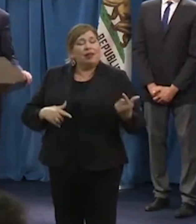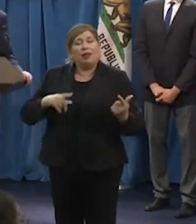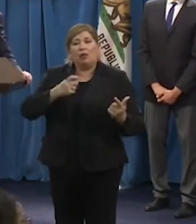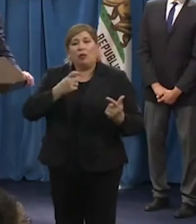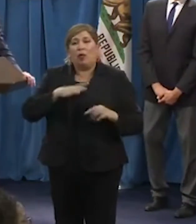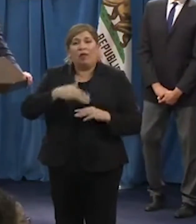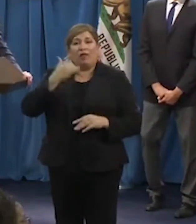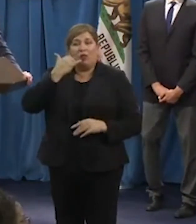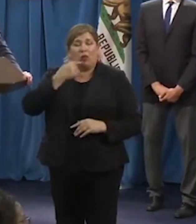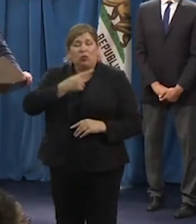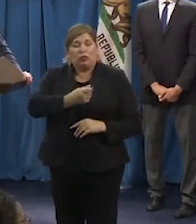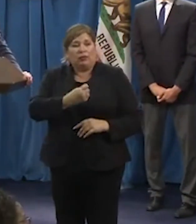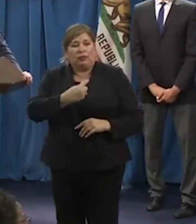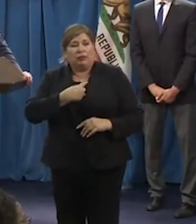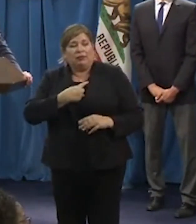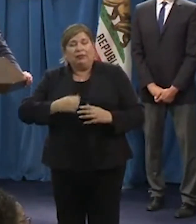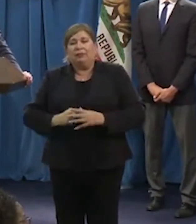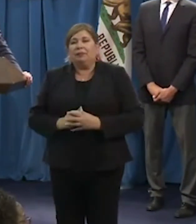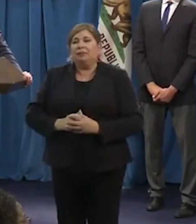We have Laura Mahoney of Bloomberg Law.